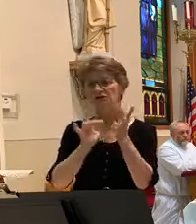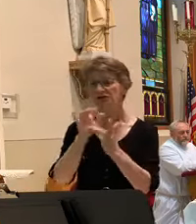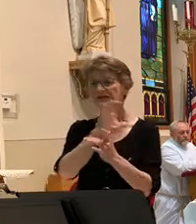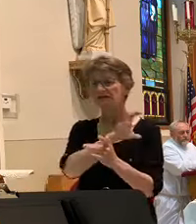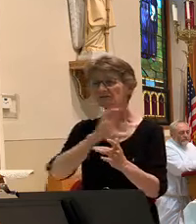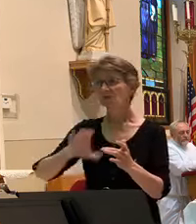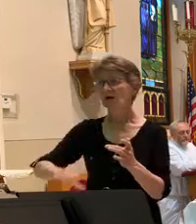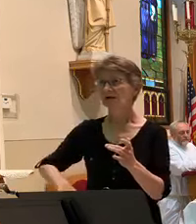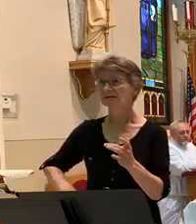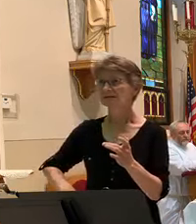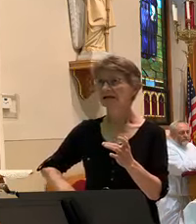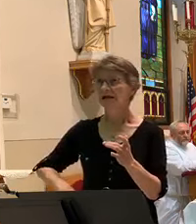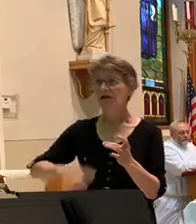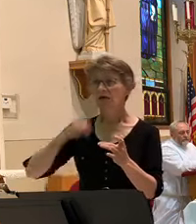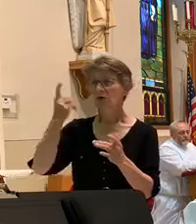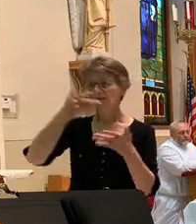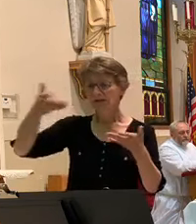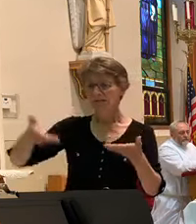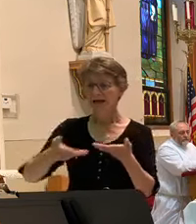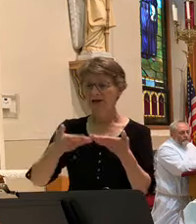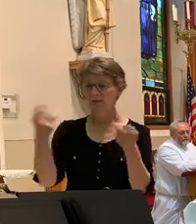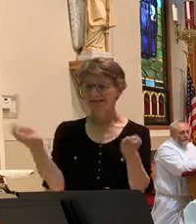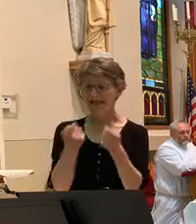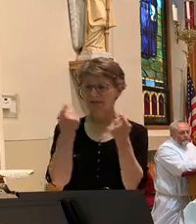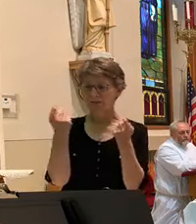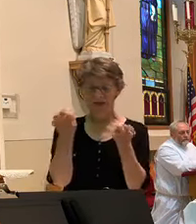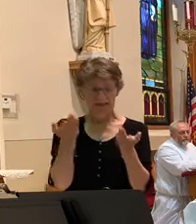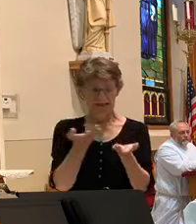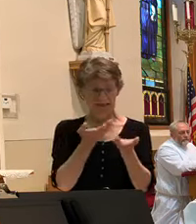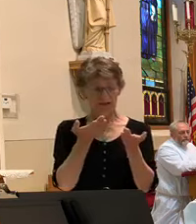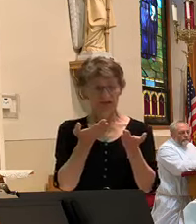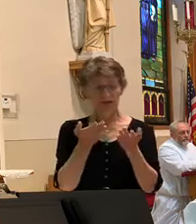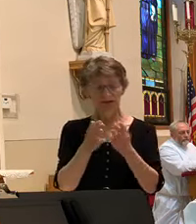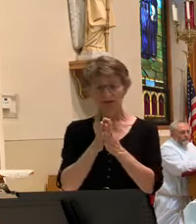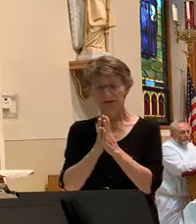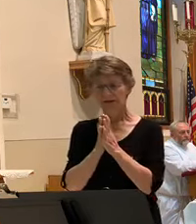Jesus Christ, at whose command we celebrate these mysteries.